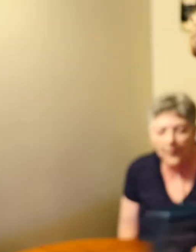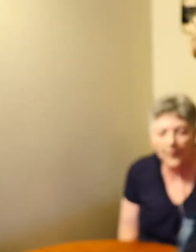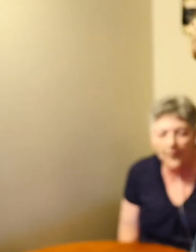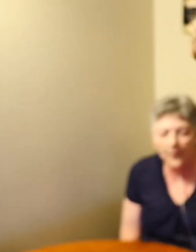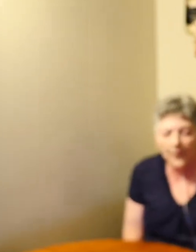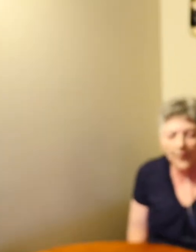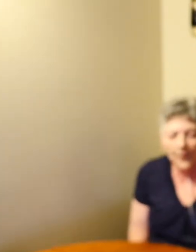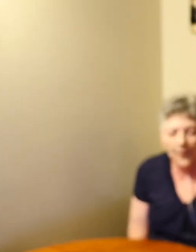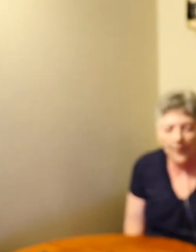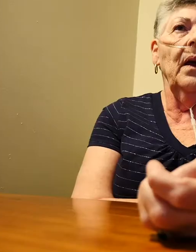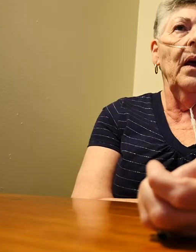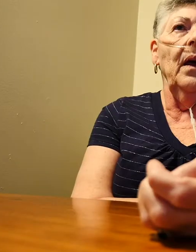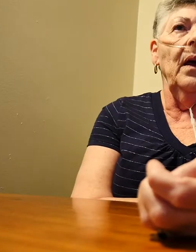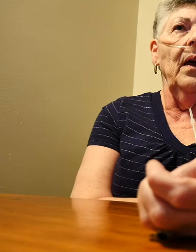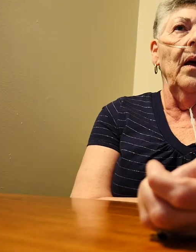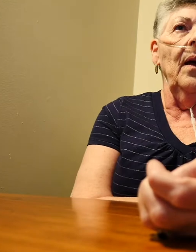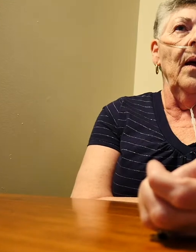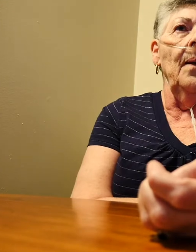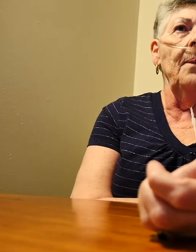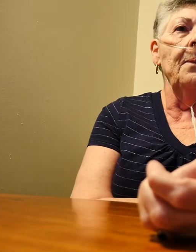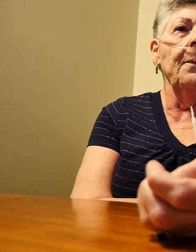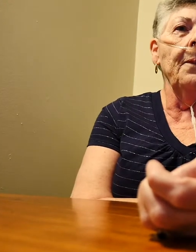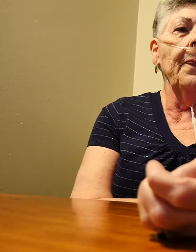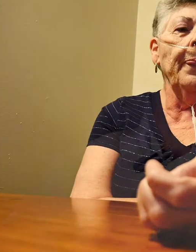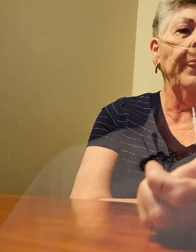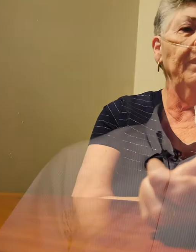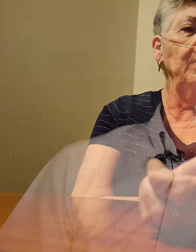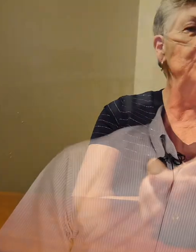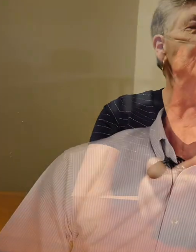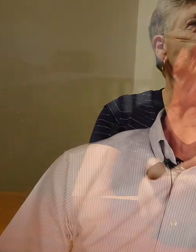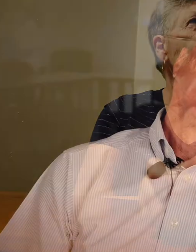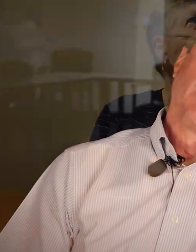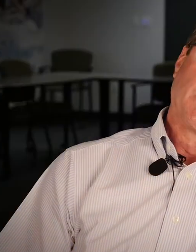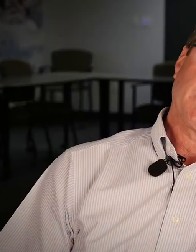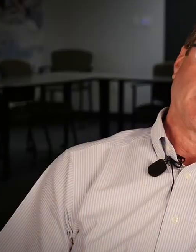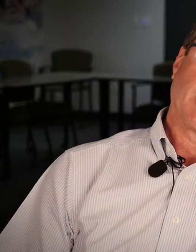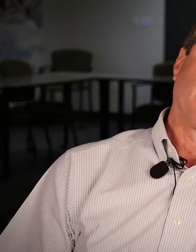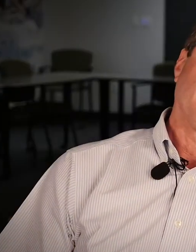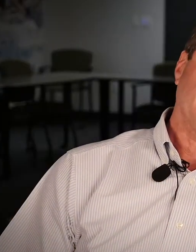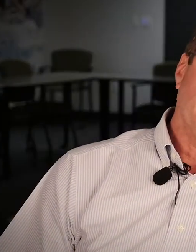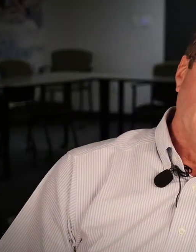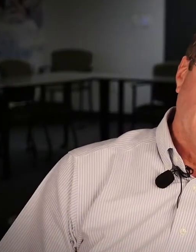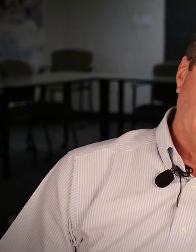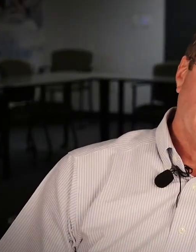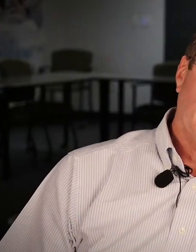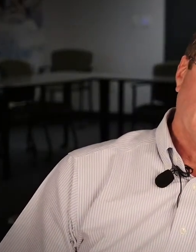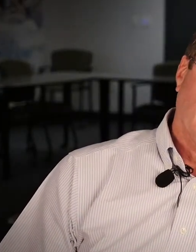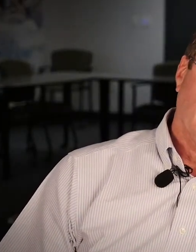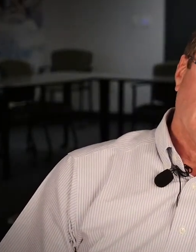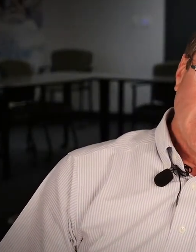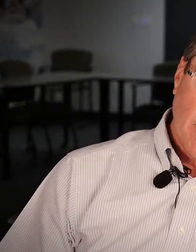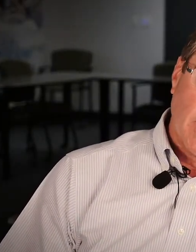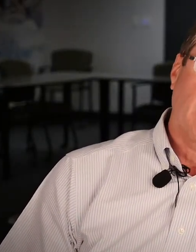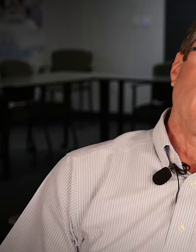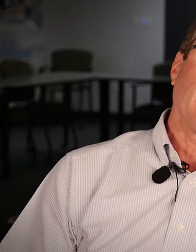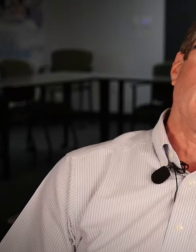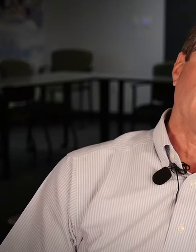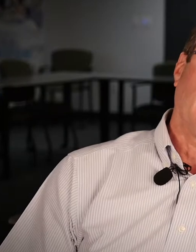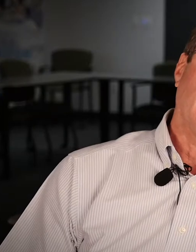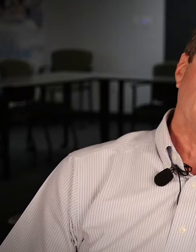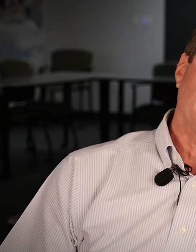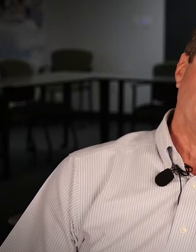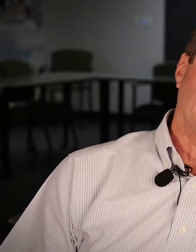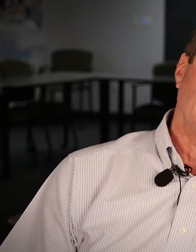that role in their home as well. What we wanted to do when we set up the program was simply improve the experience of living